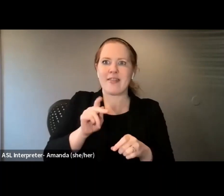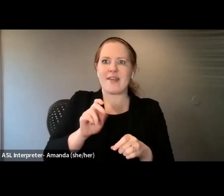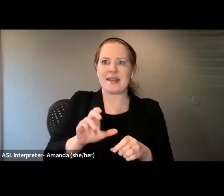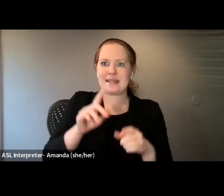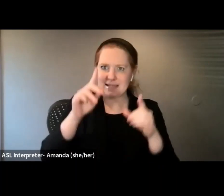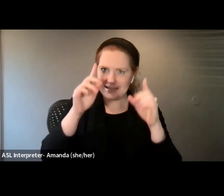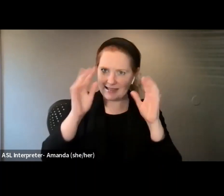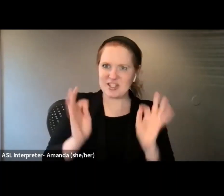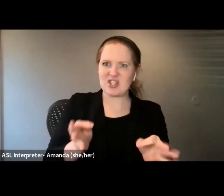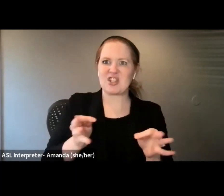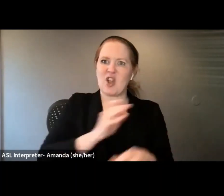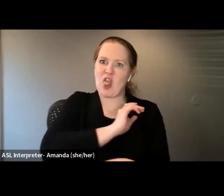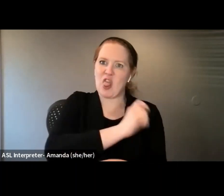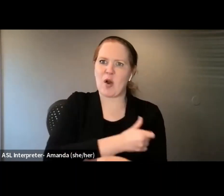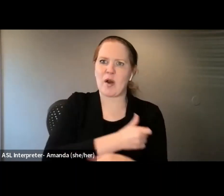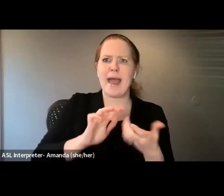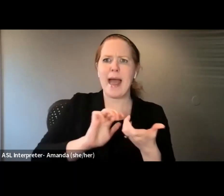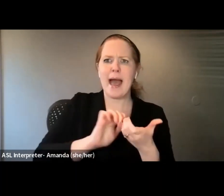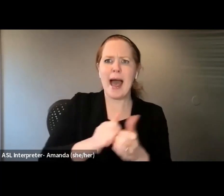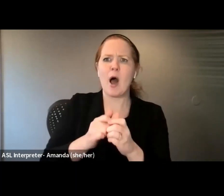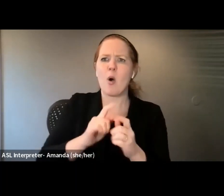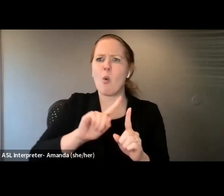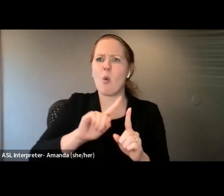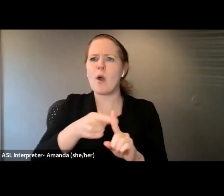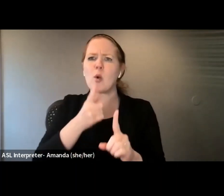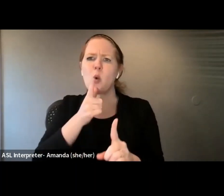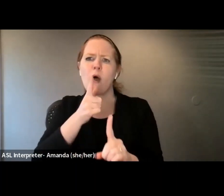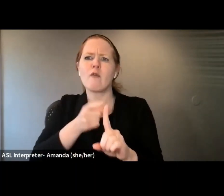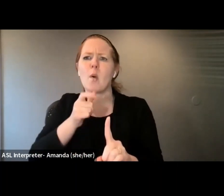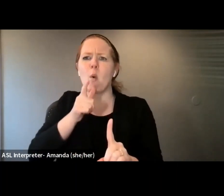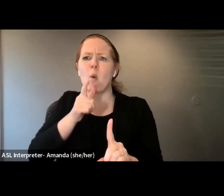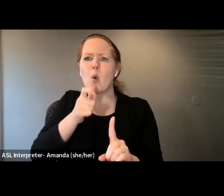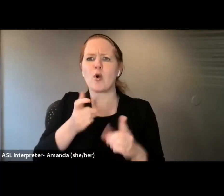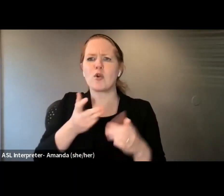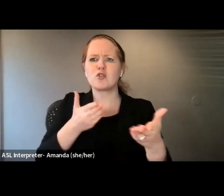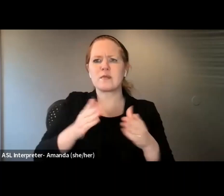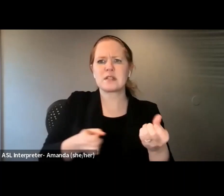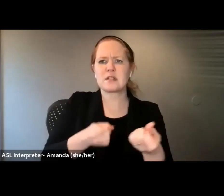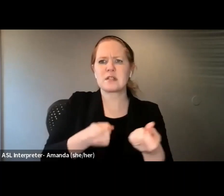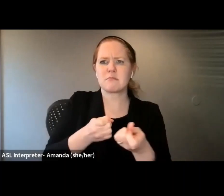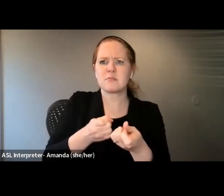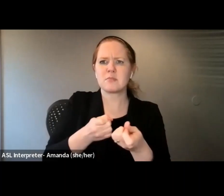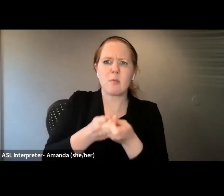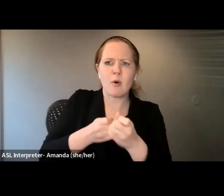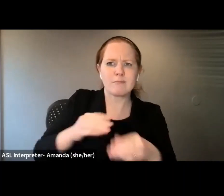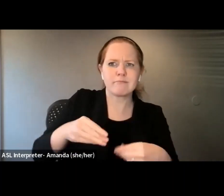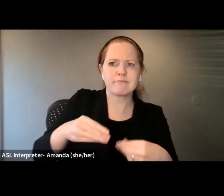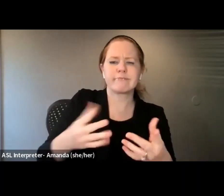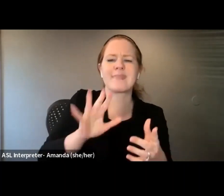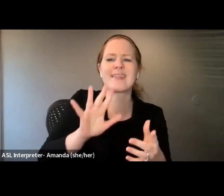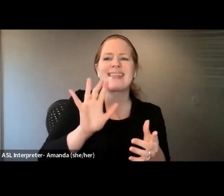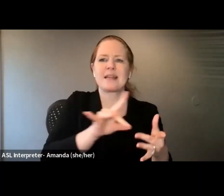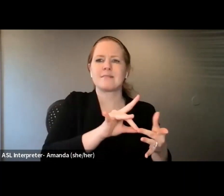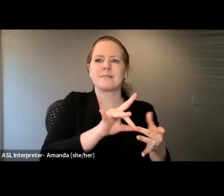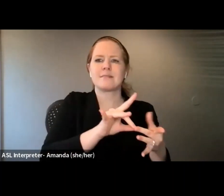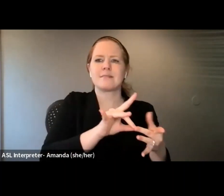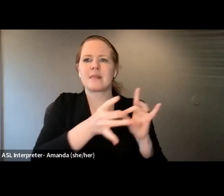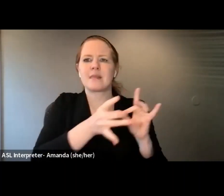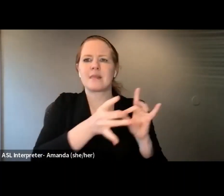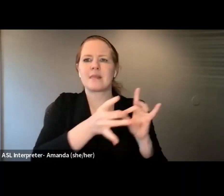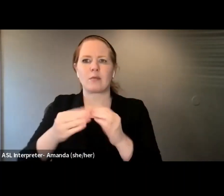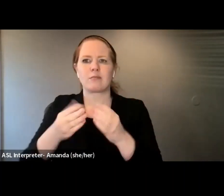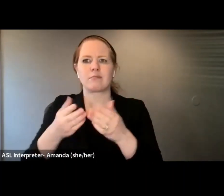over how, when, and from whom their services and supports are delivered. And that links to a much larger philosophy